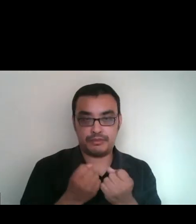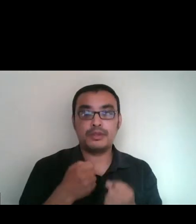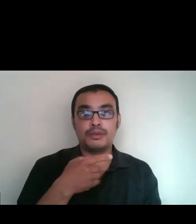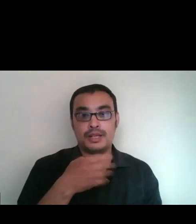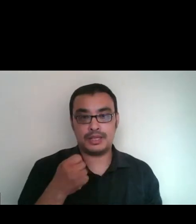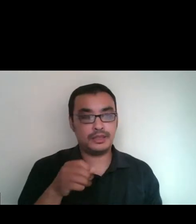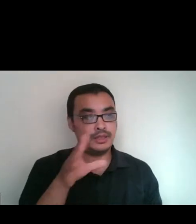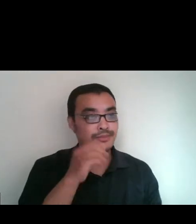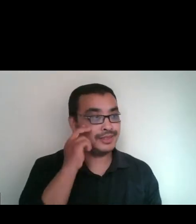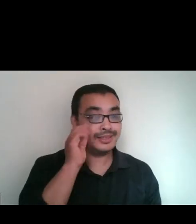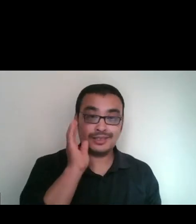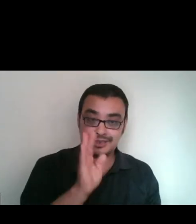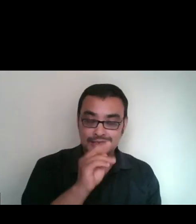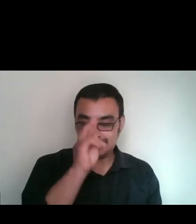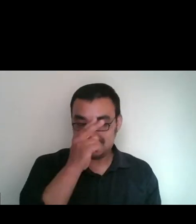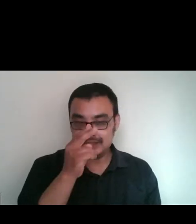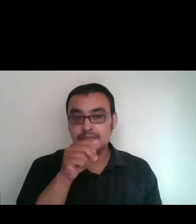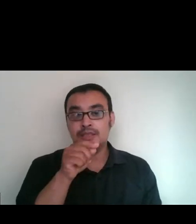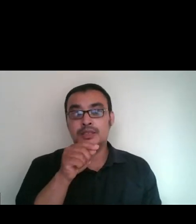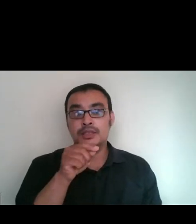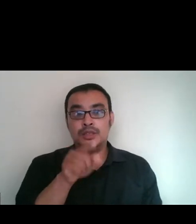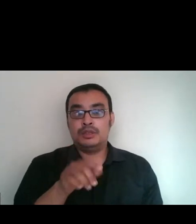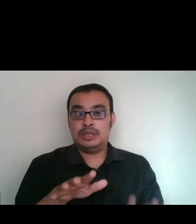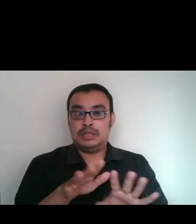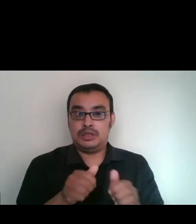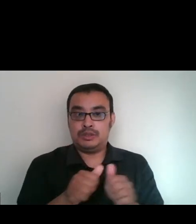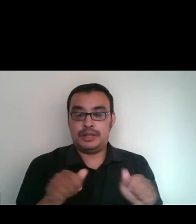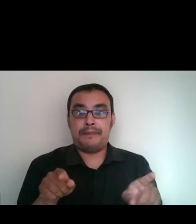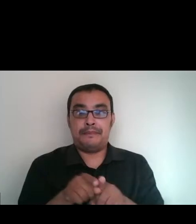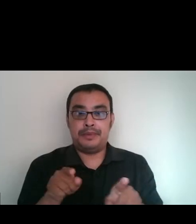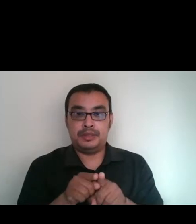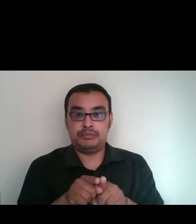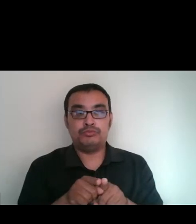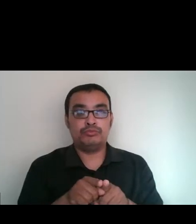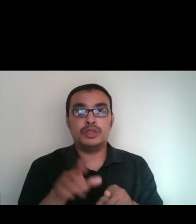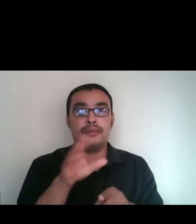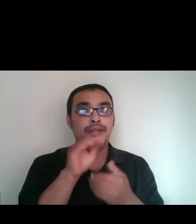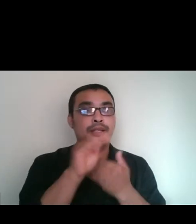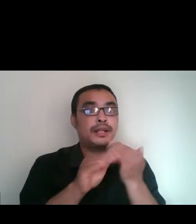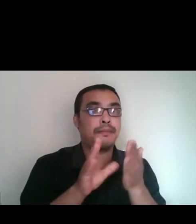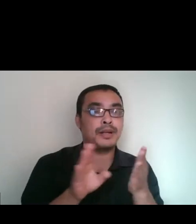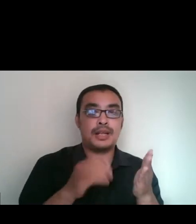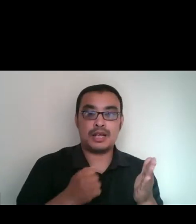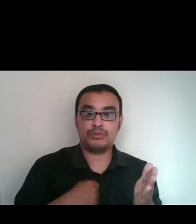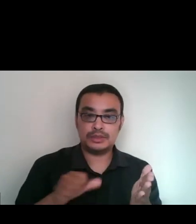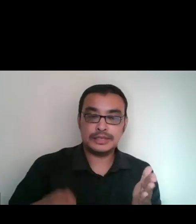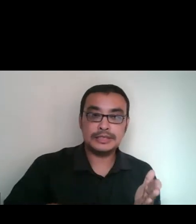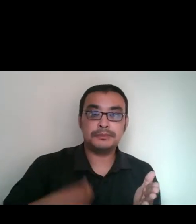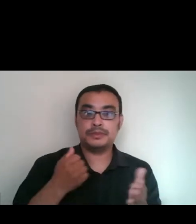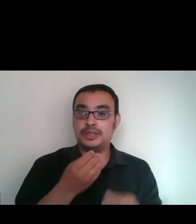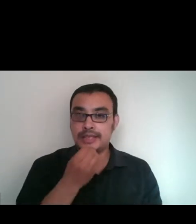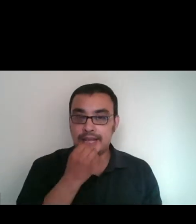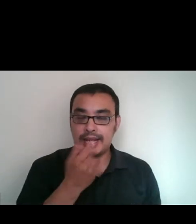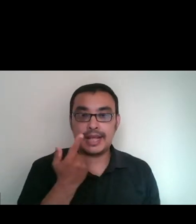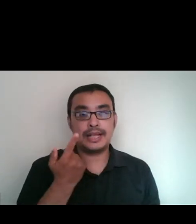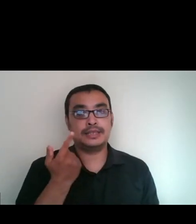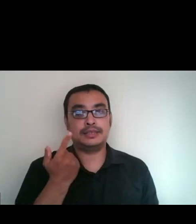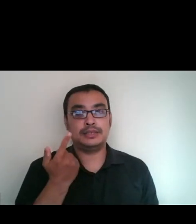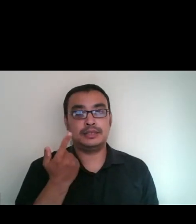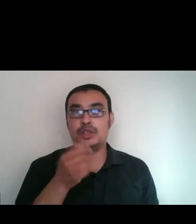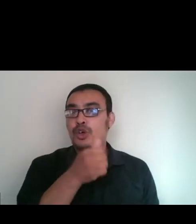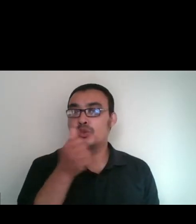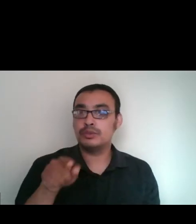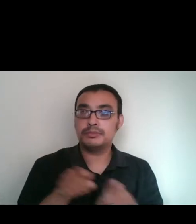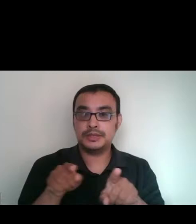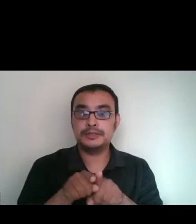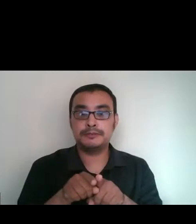us and touching all aspects of our lives, starting from food that we have and our another sustainable livelihood that